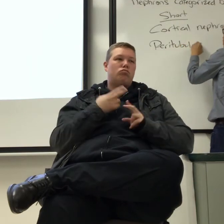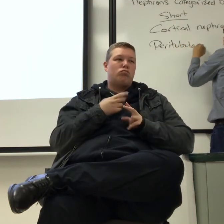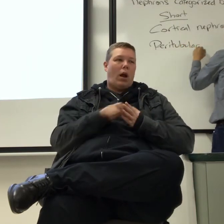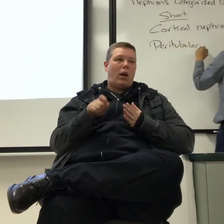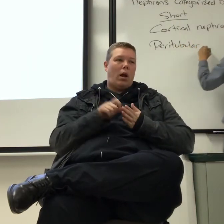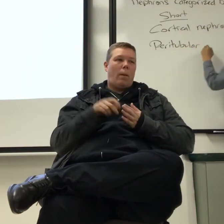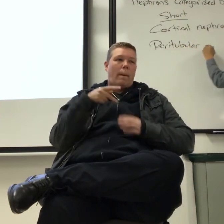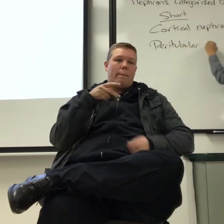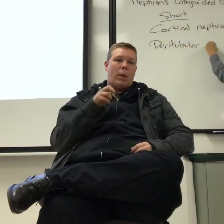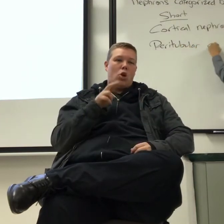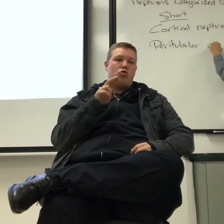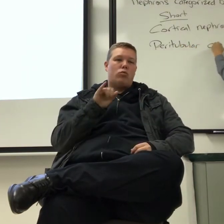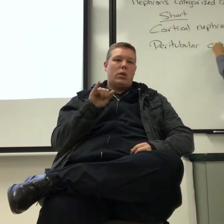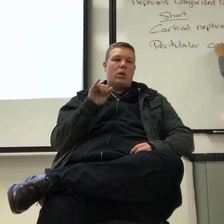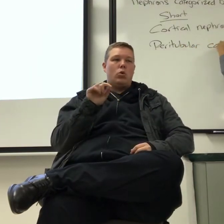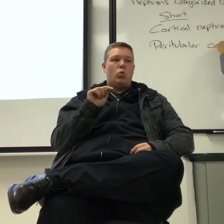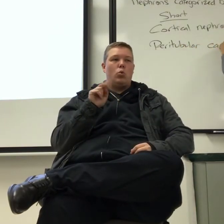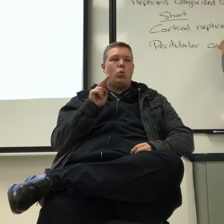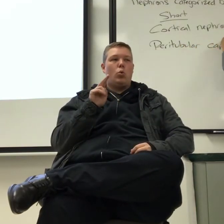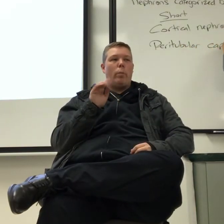tubular